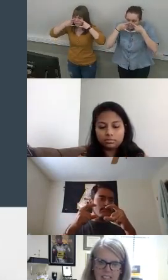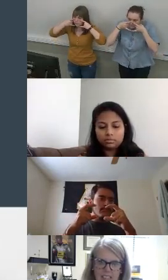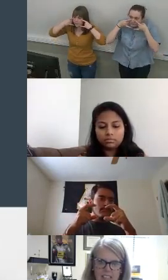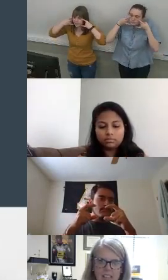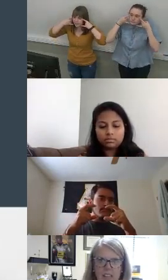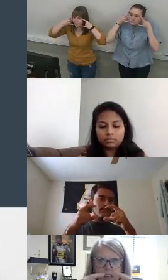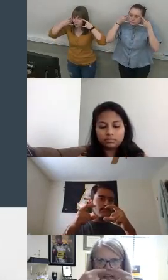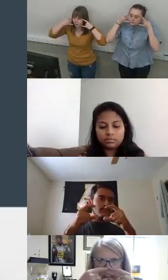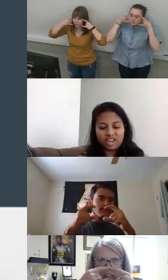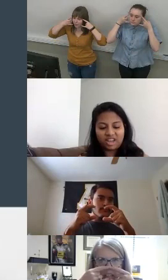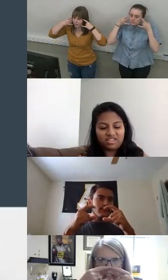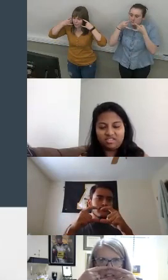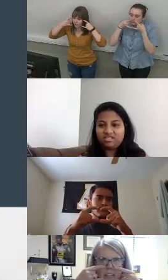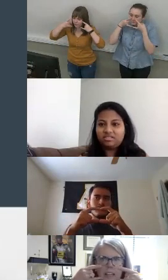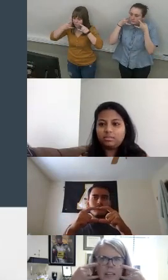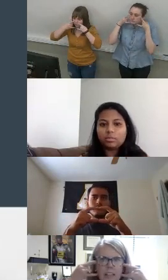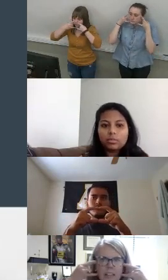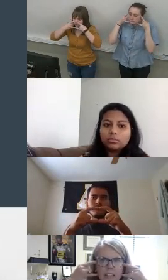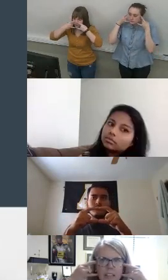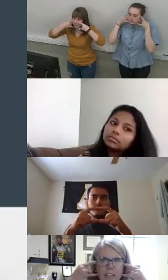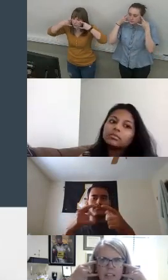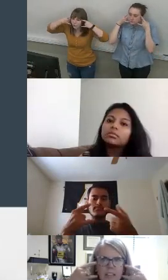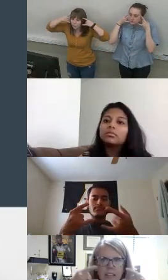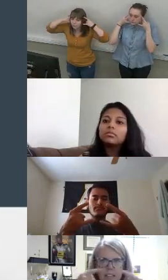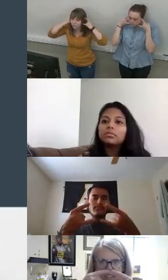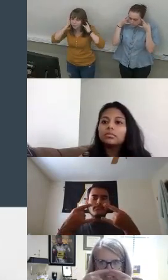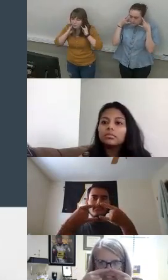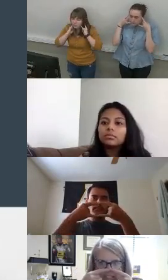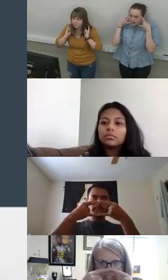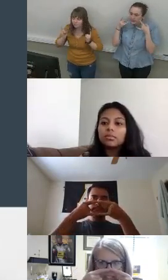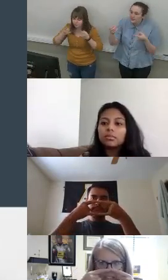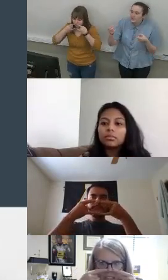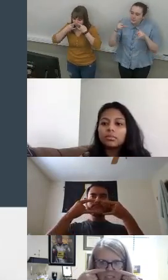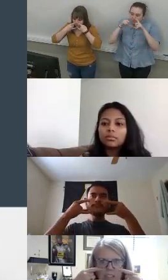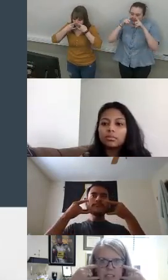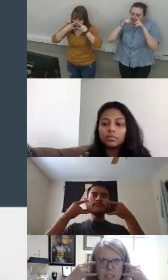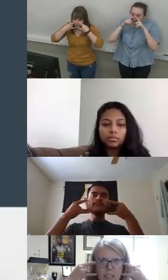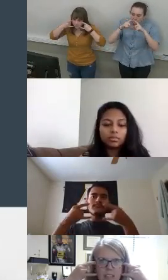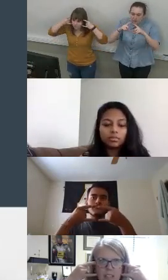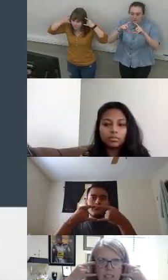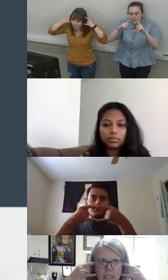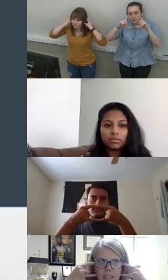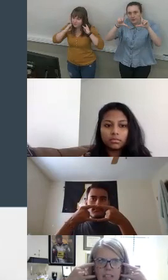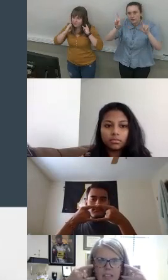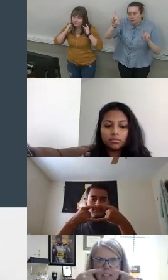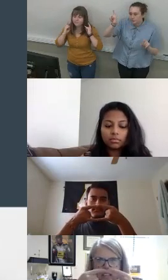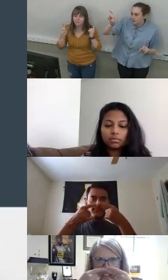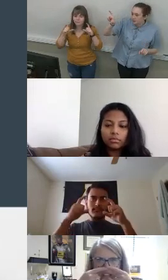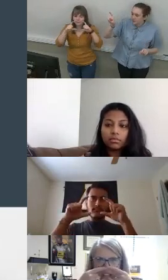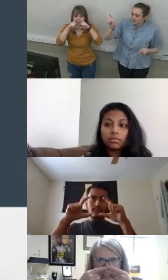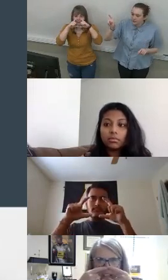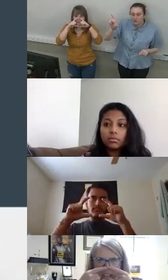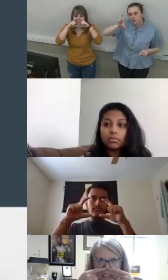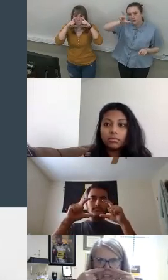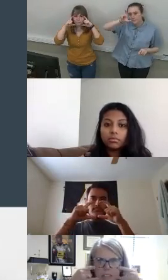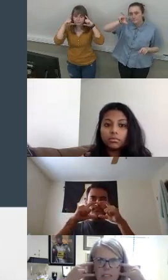and just kind of follow the outline that your mask would. Start at your nose and then go above your ears. And in this picture, you can also do it with your